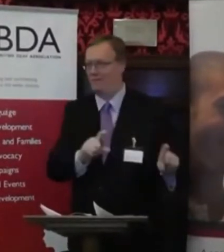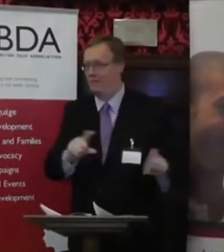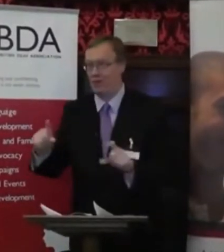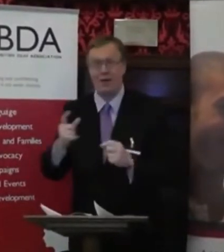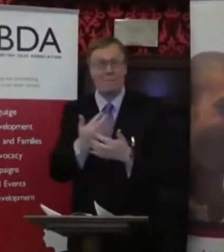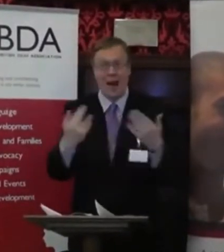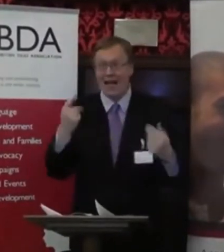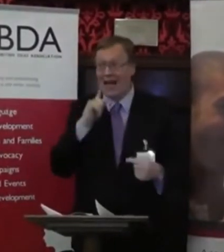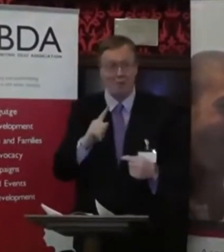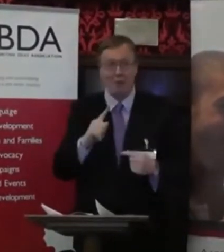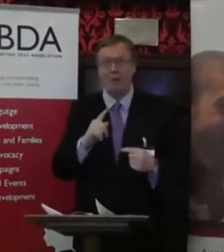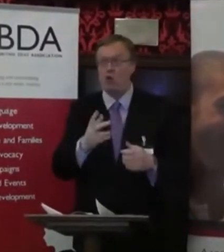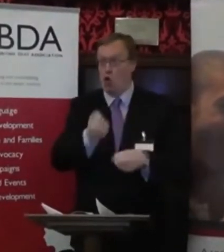carry on with hard work.